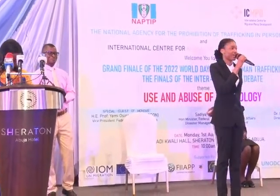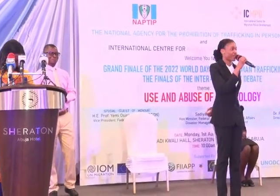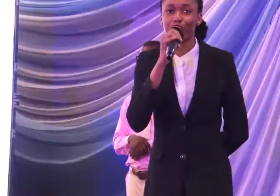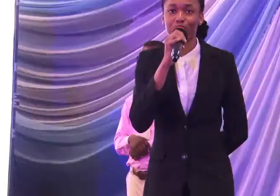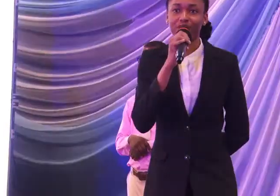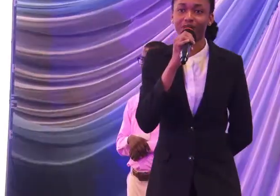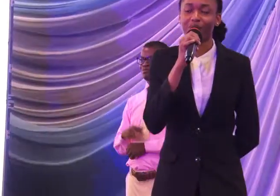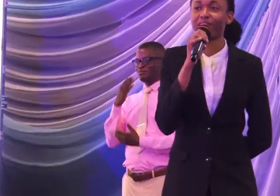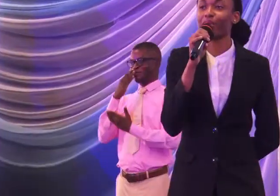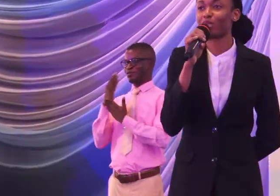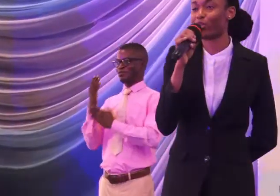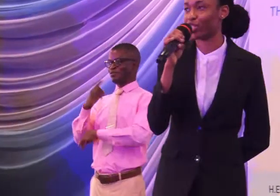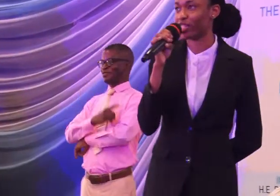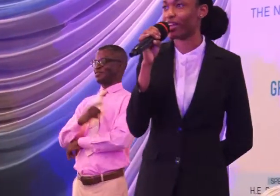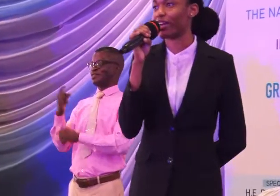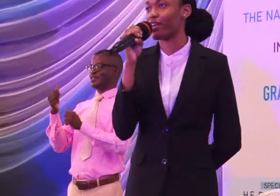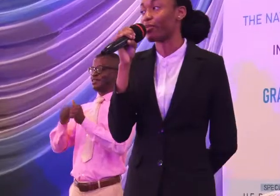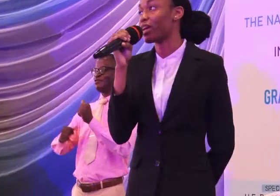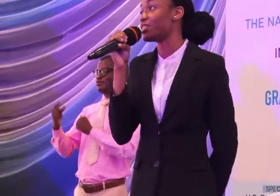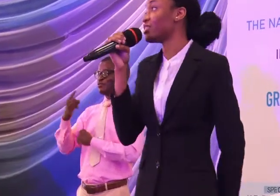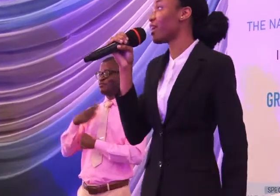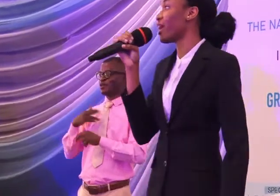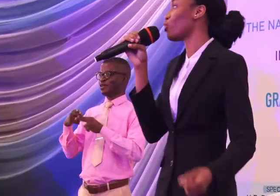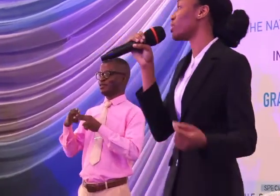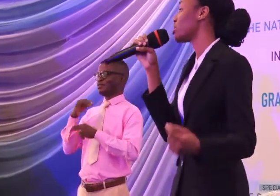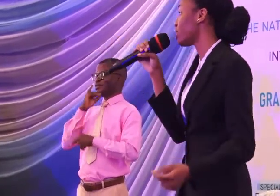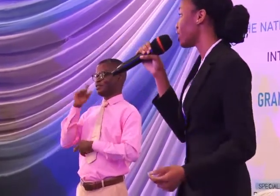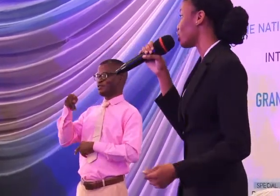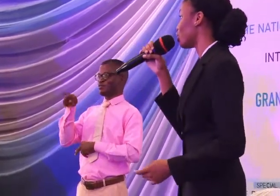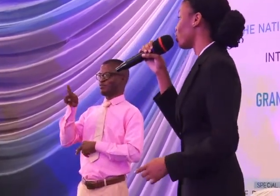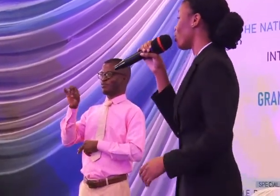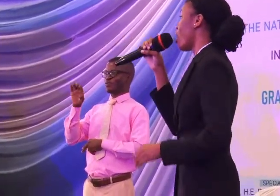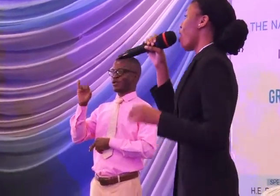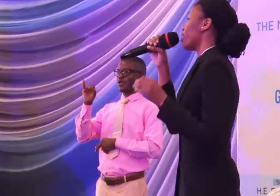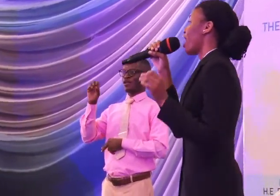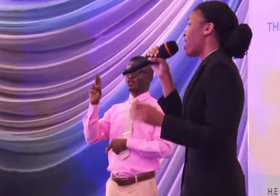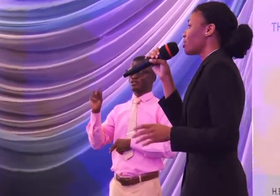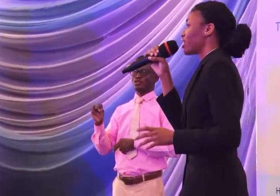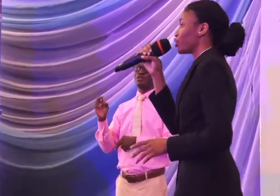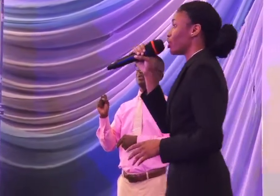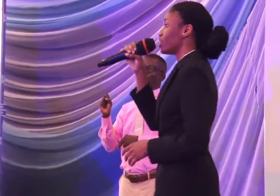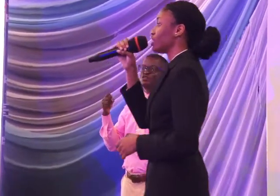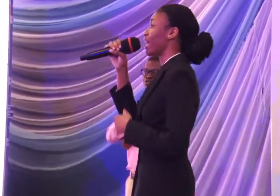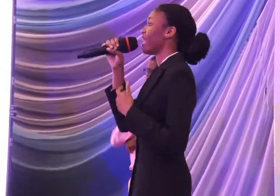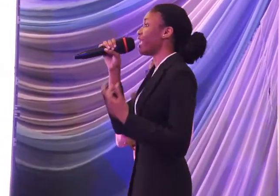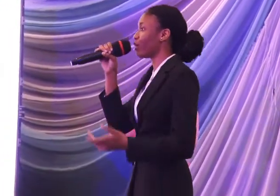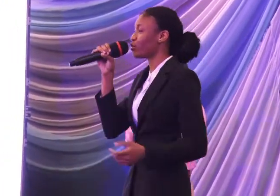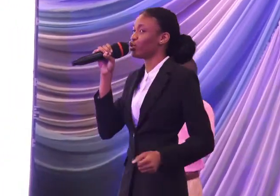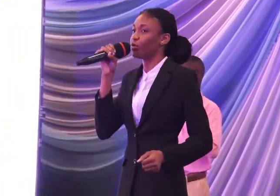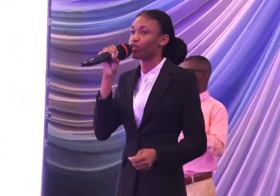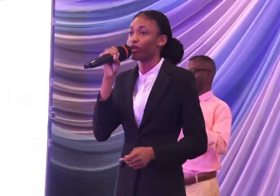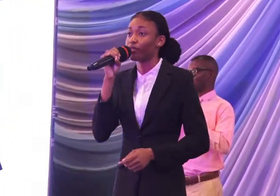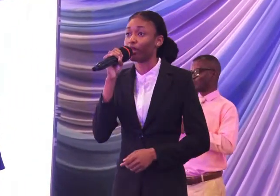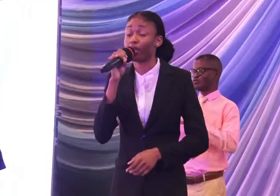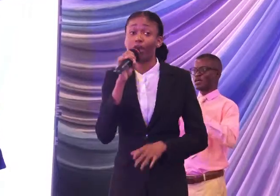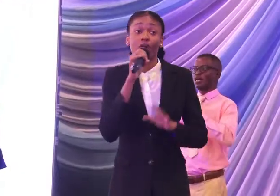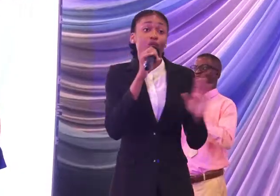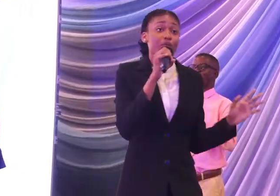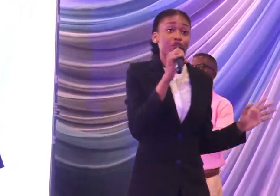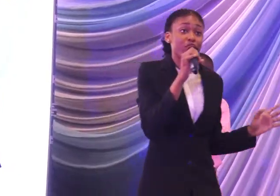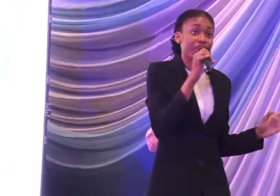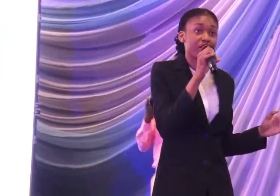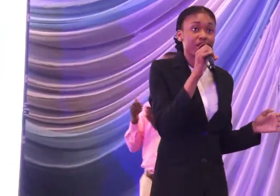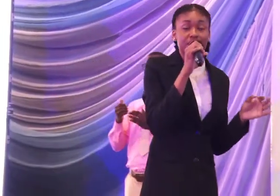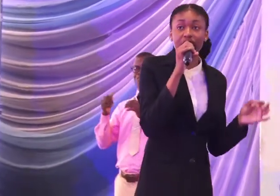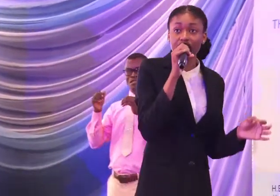Good day, everyone. My name is Precious Agala, and today I will be speaking to you on how technology enables human trafficking.